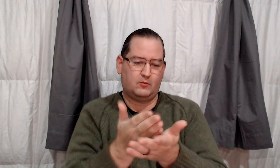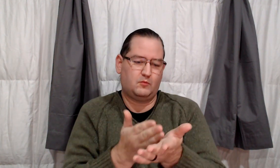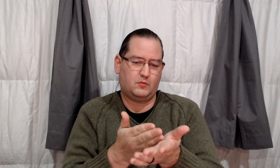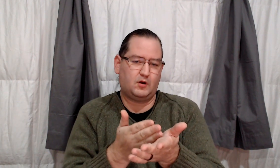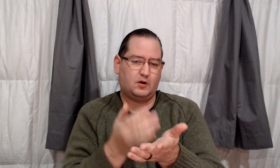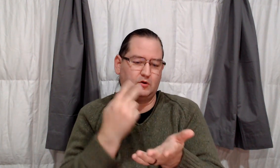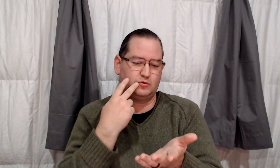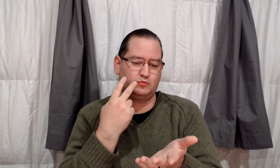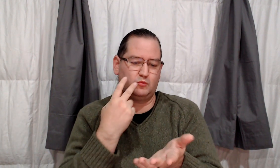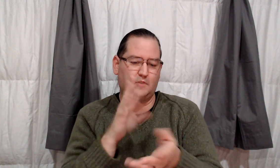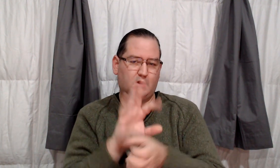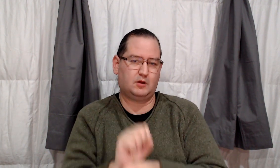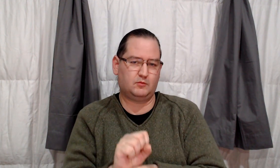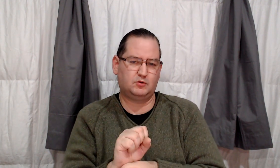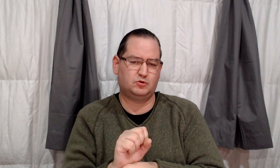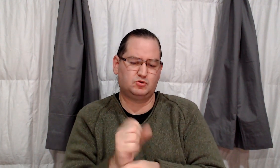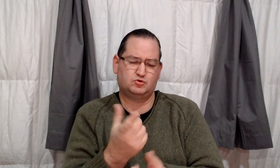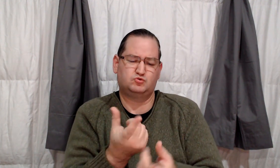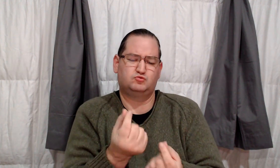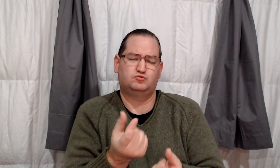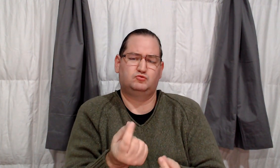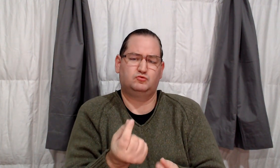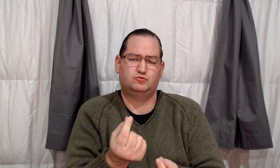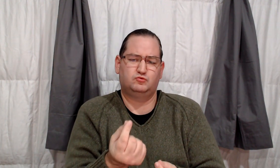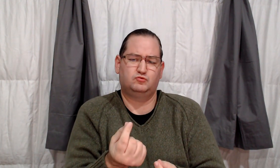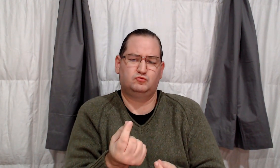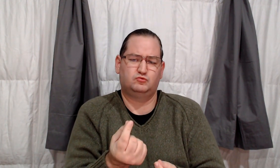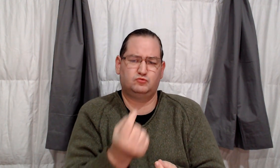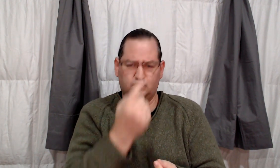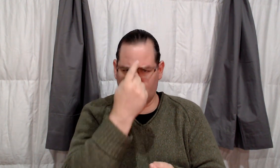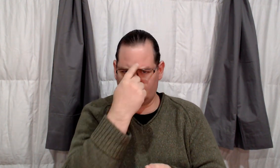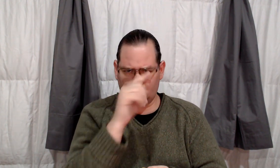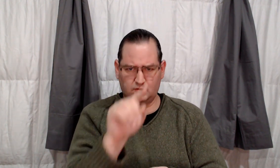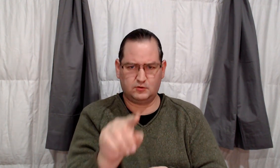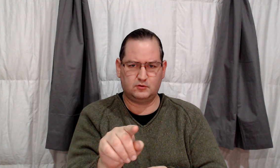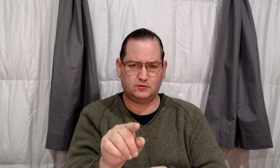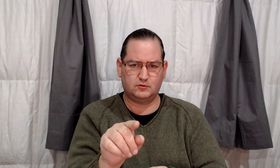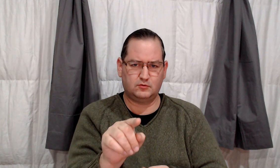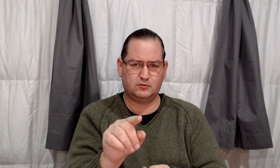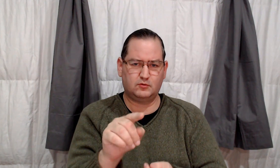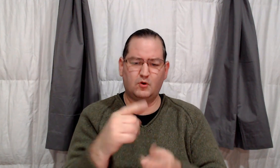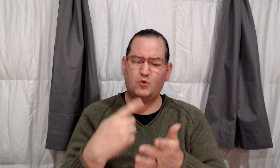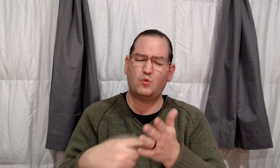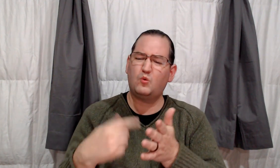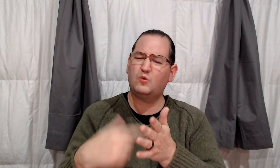for all these years, what the positive function of that habit has been.